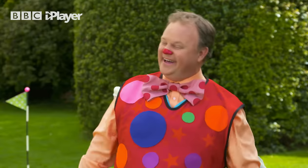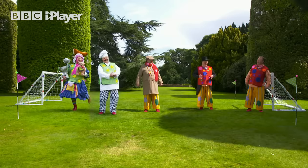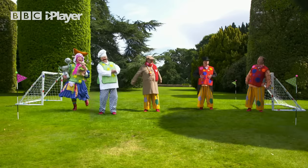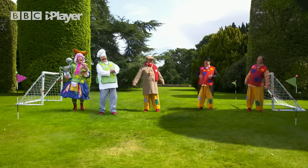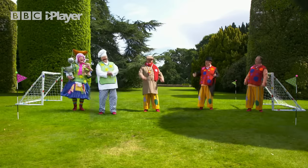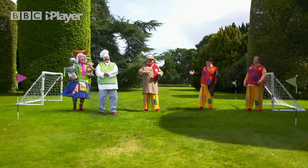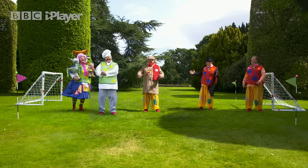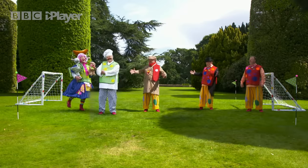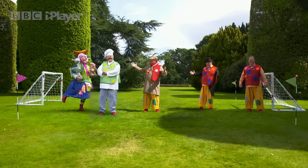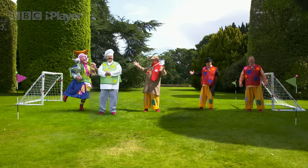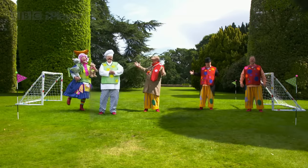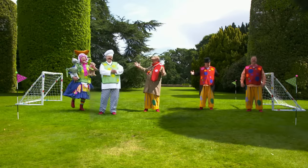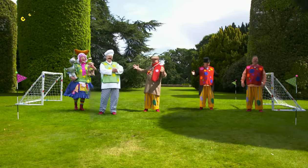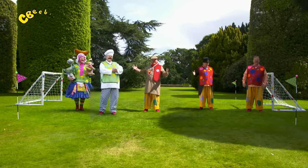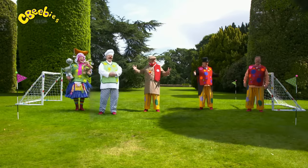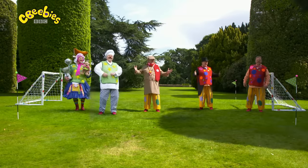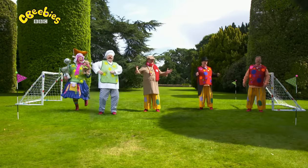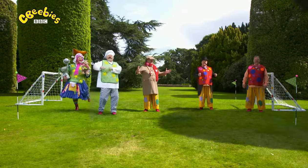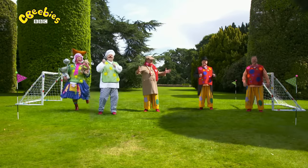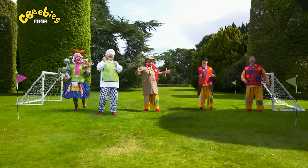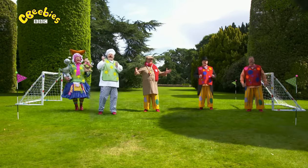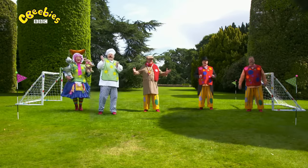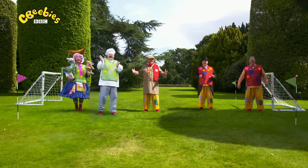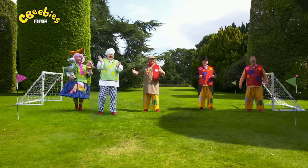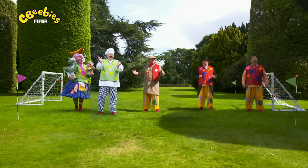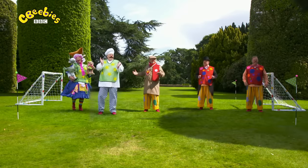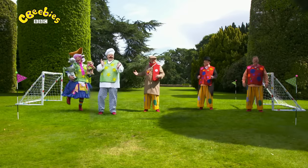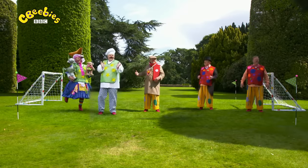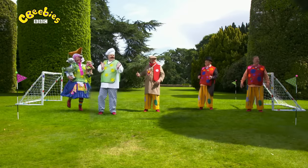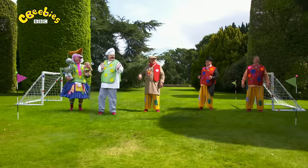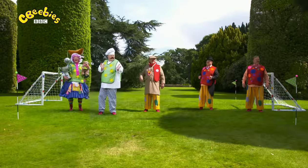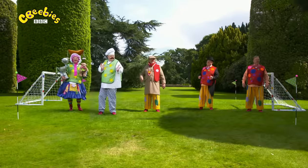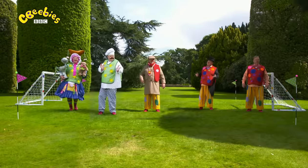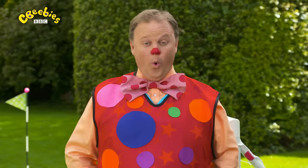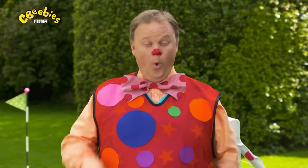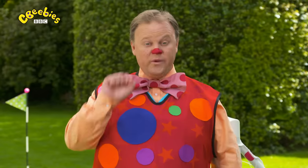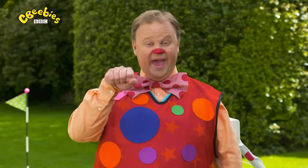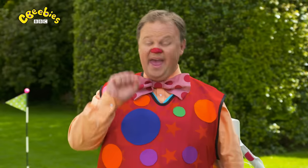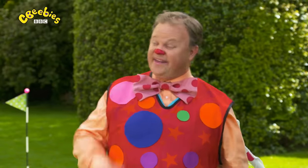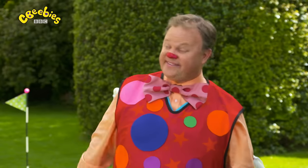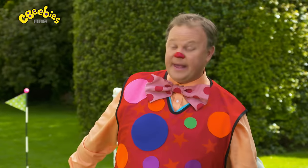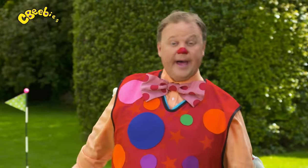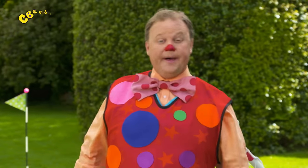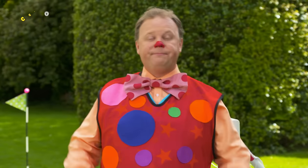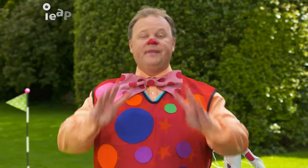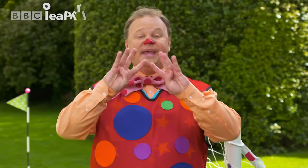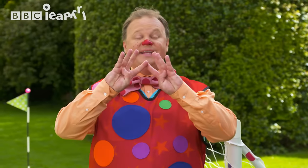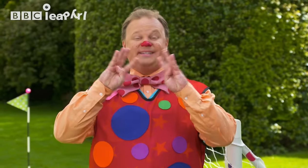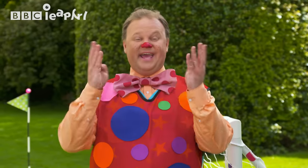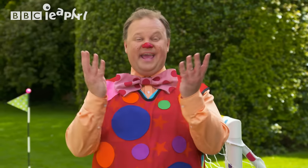Mr. Tumble, please can you show us a sign for team? Oh, yes.